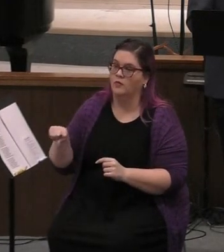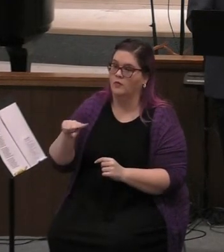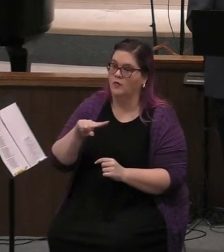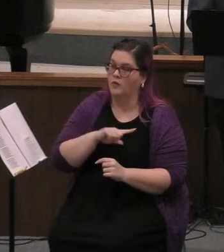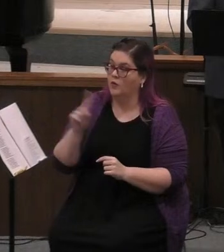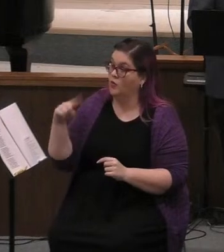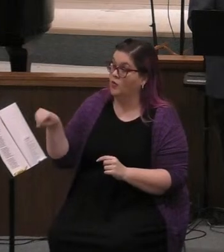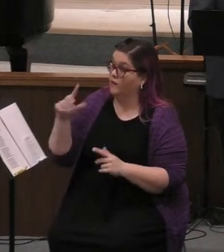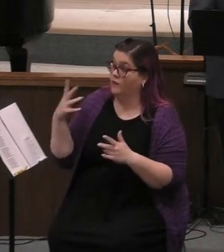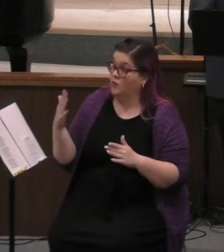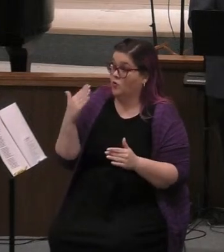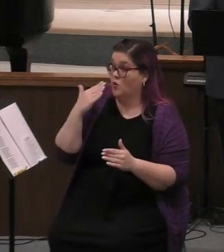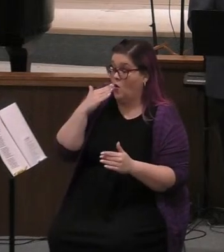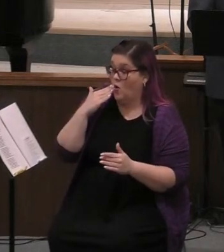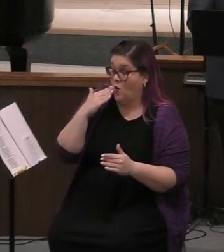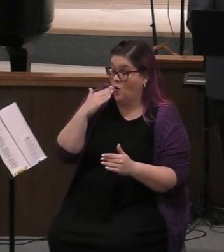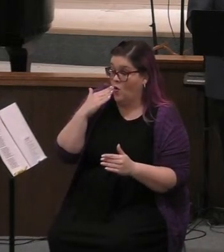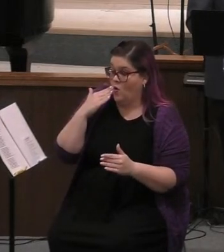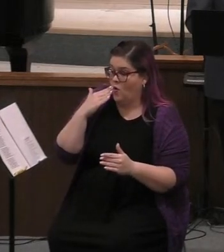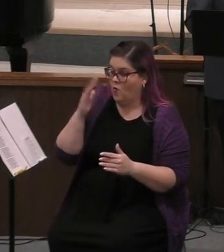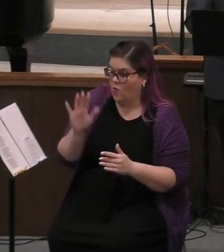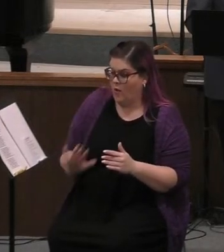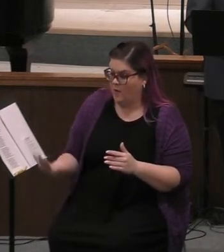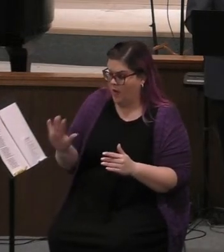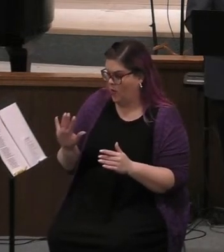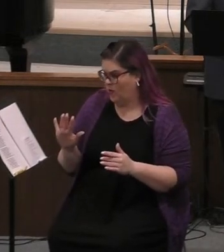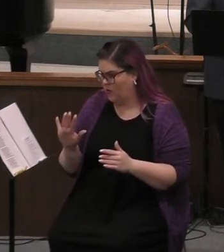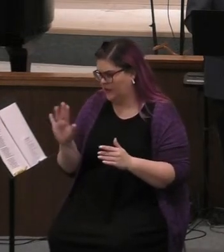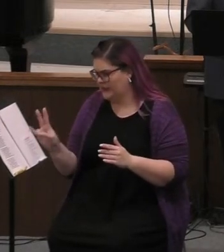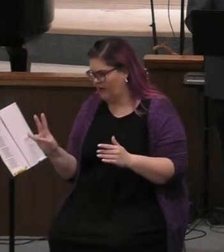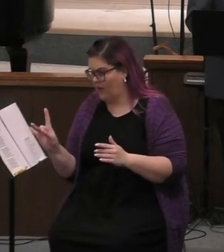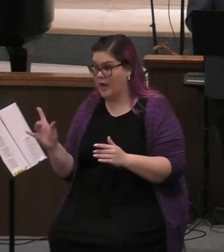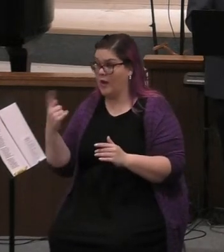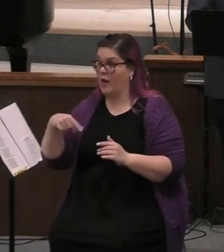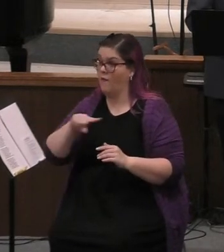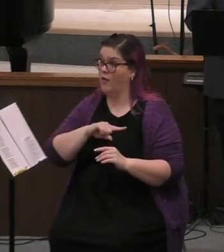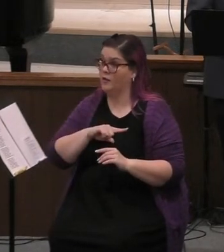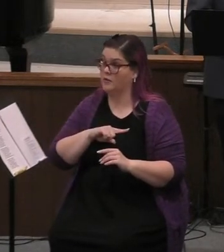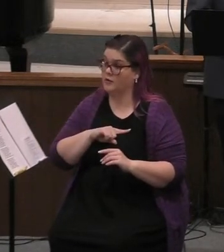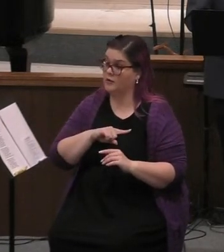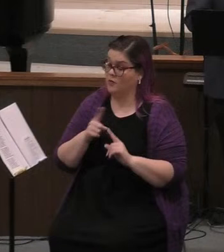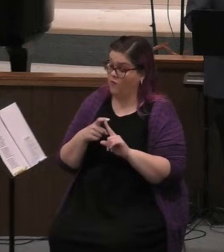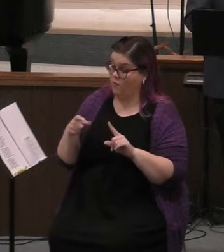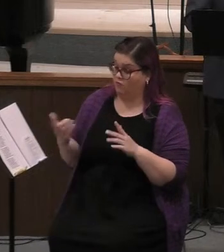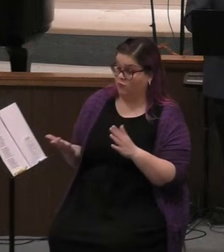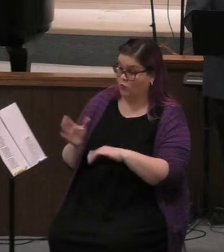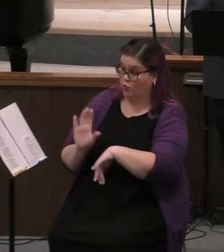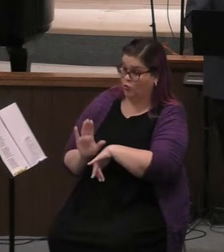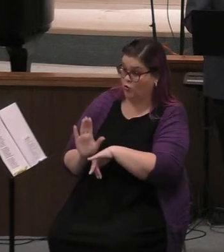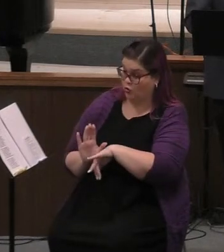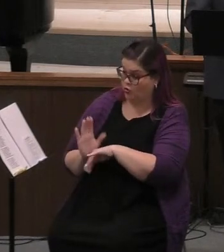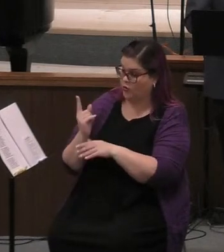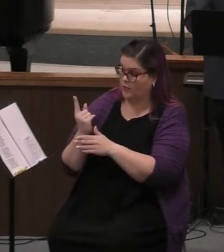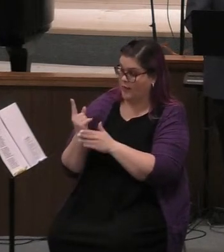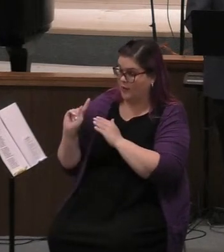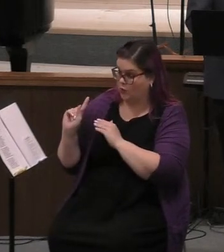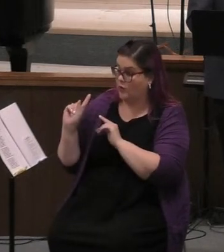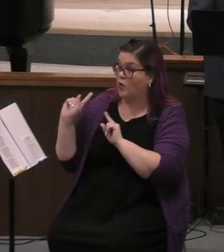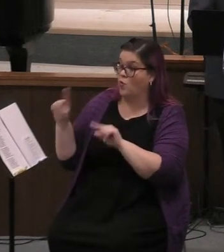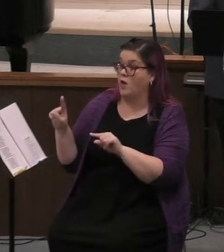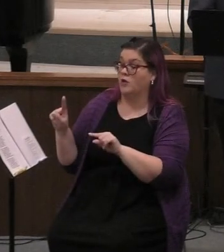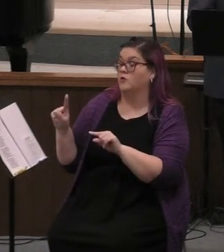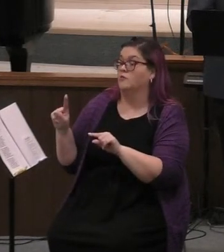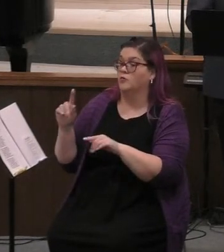You all probably know and remember that there was about seven or eight of us from the church this last week that went to the